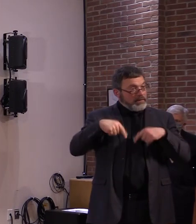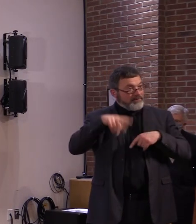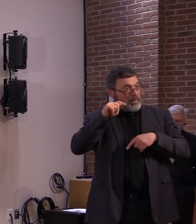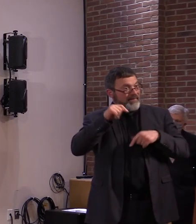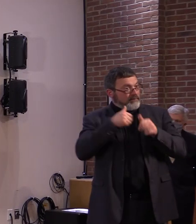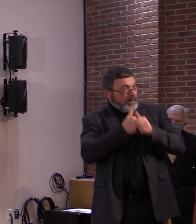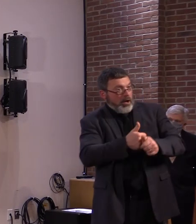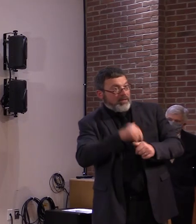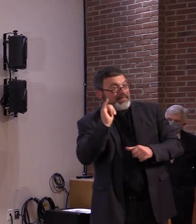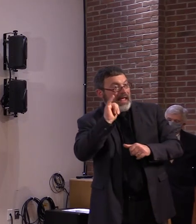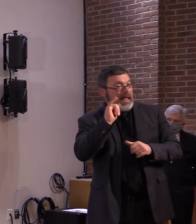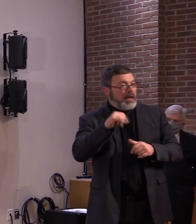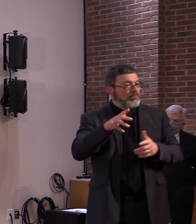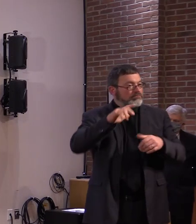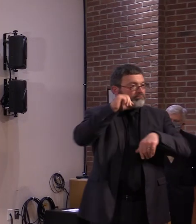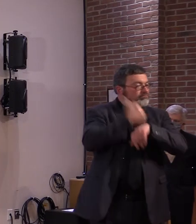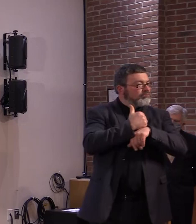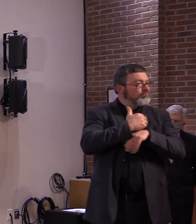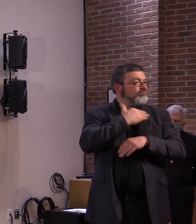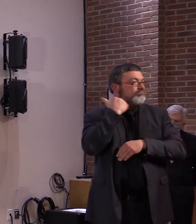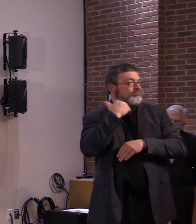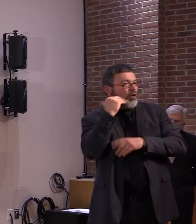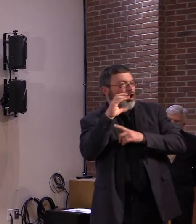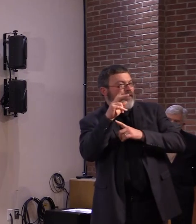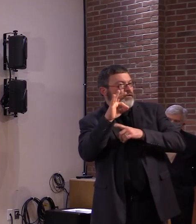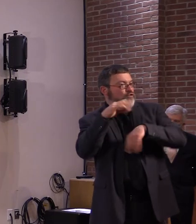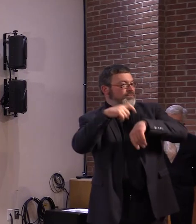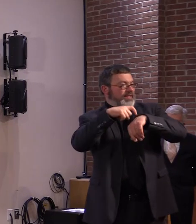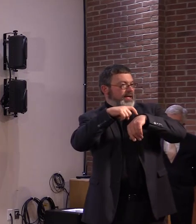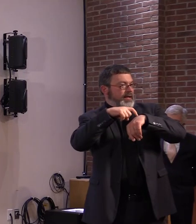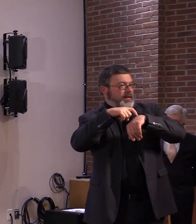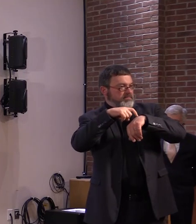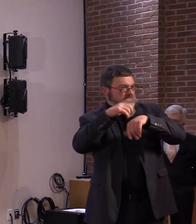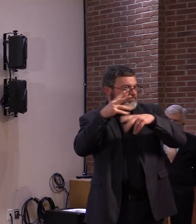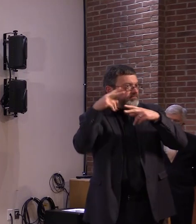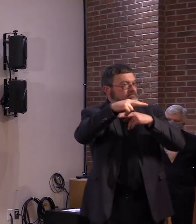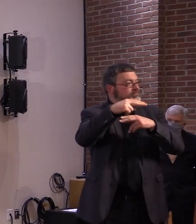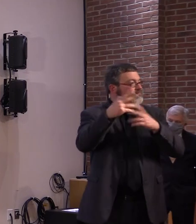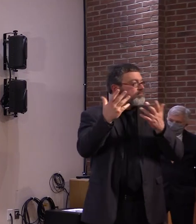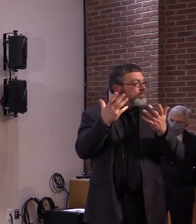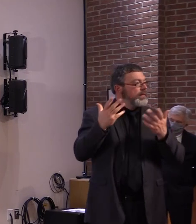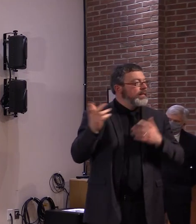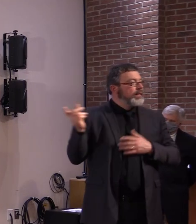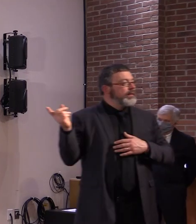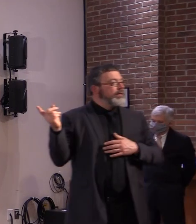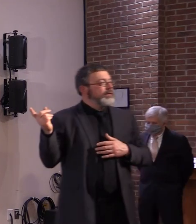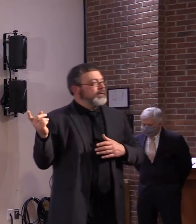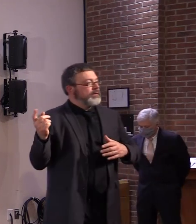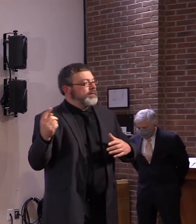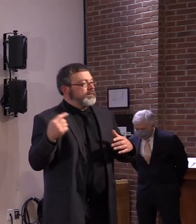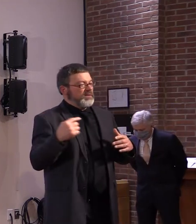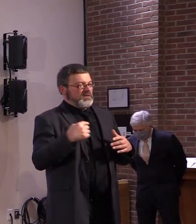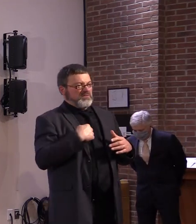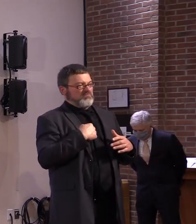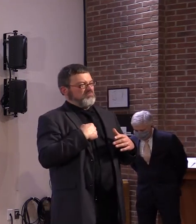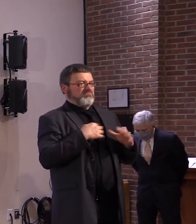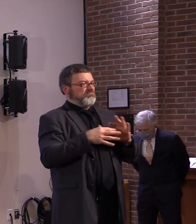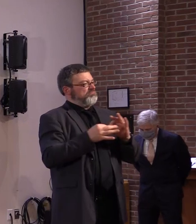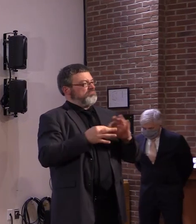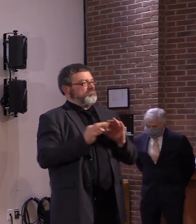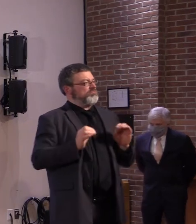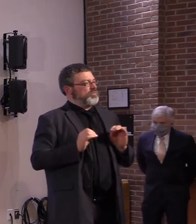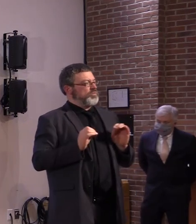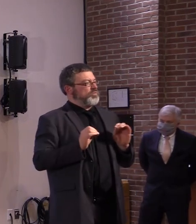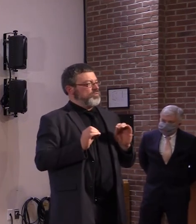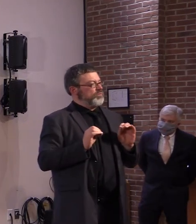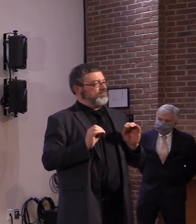time, Guy. As you recall, we gave flexibility to municipalities to implement curfews if they thought it was necessary. Burlington